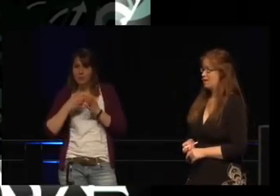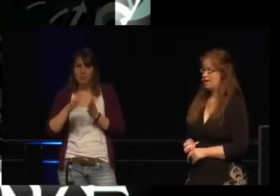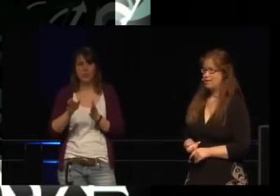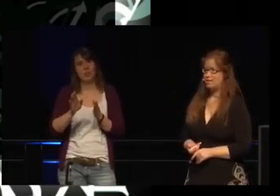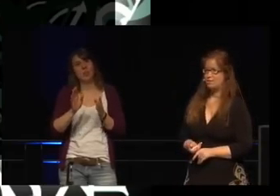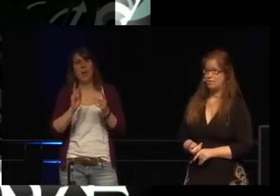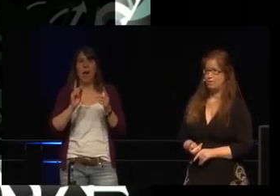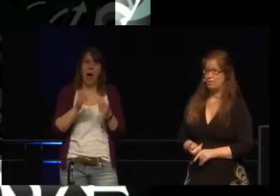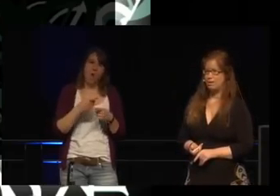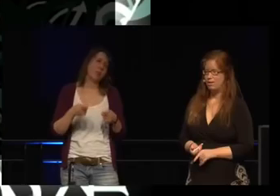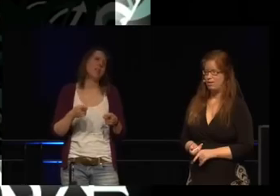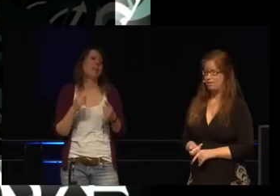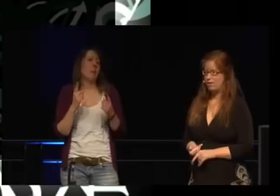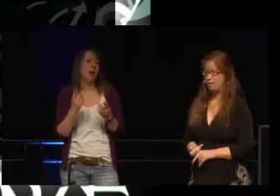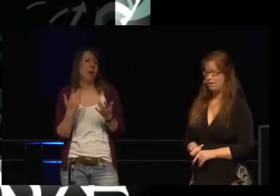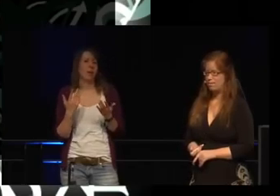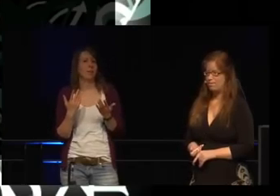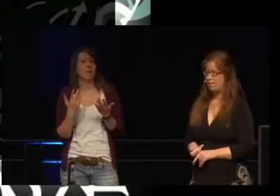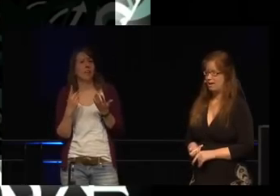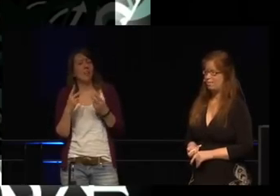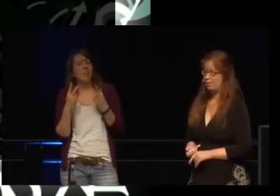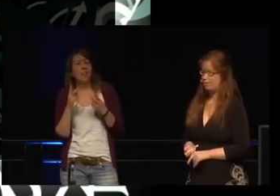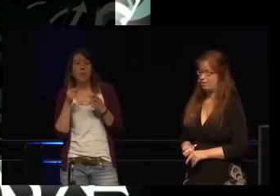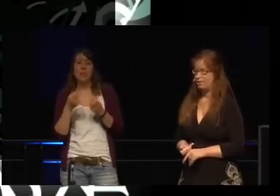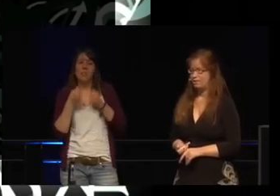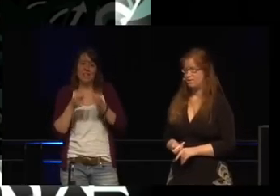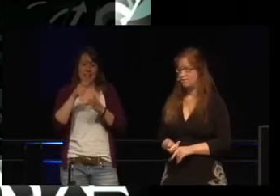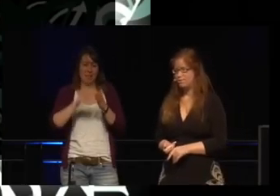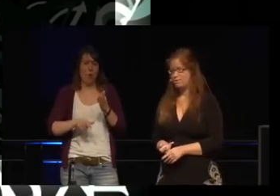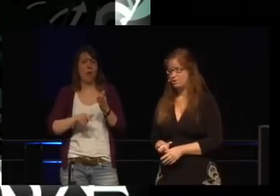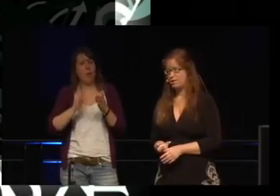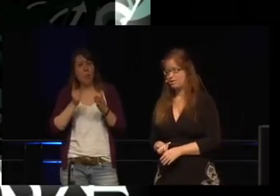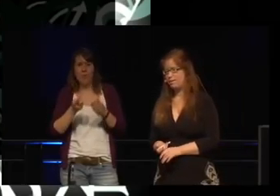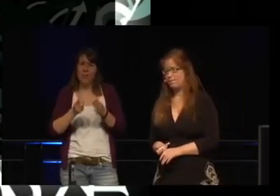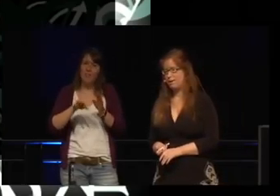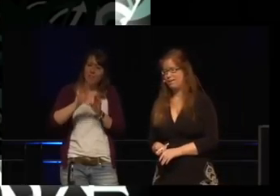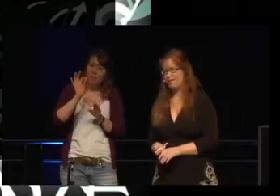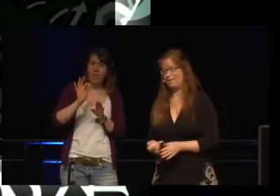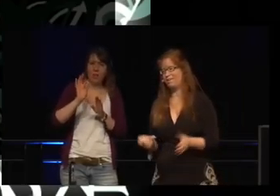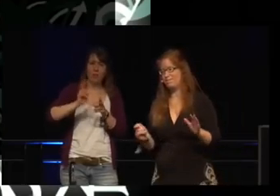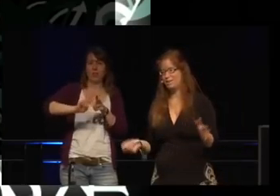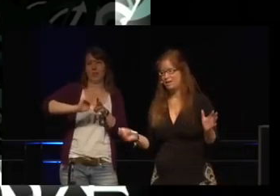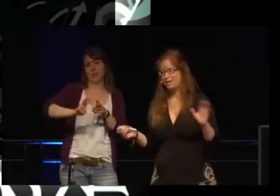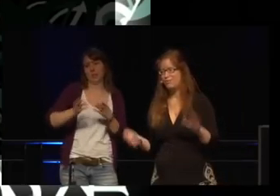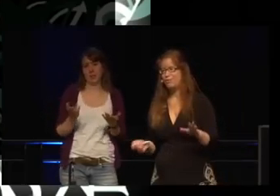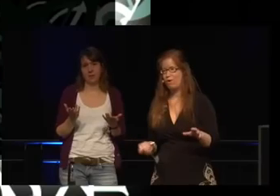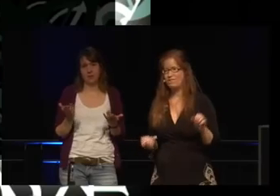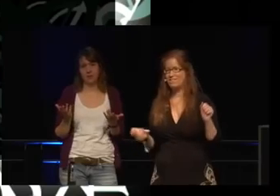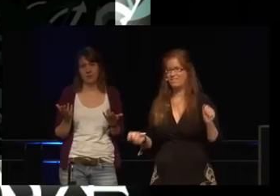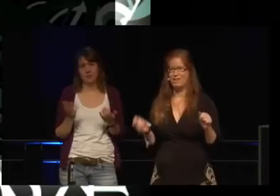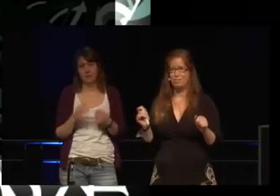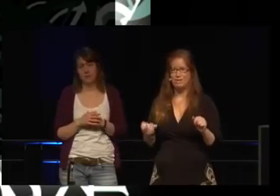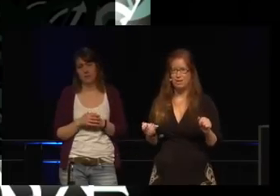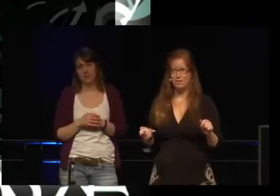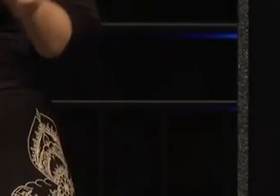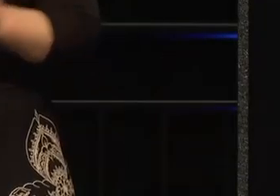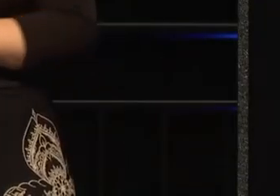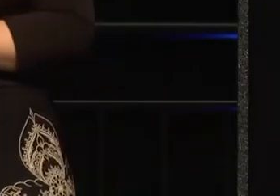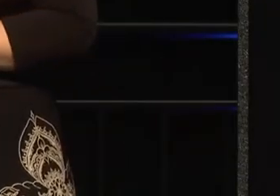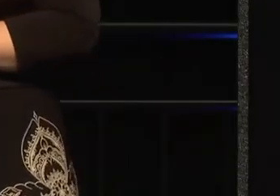he doesn't want that you should stay off connected sex toys at all, but